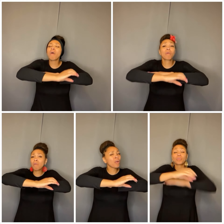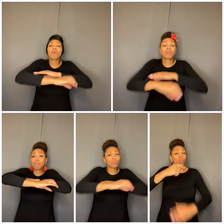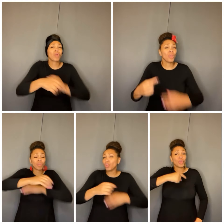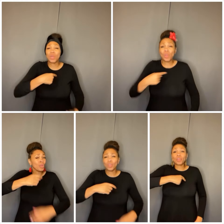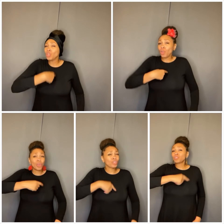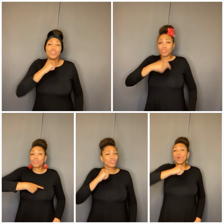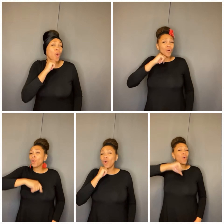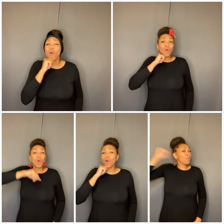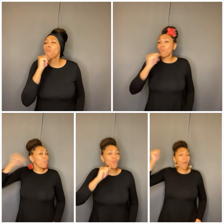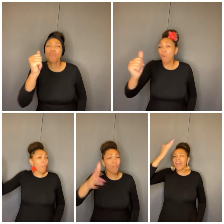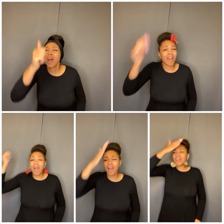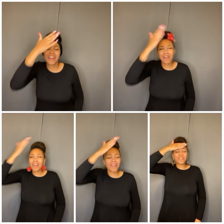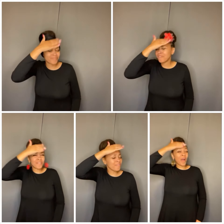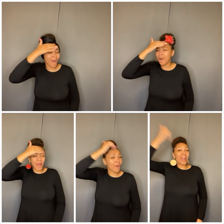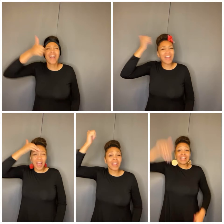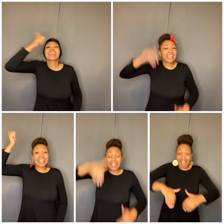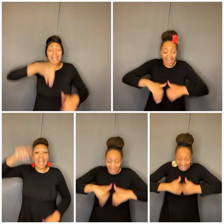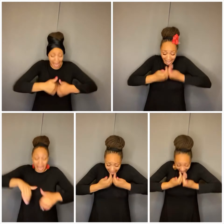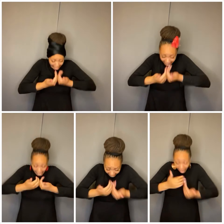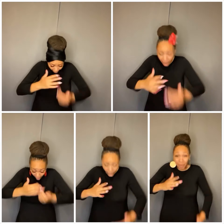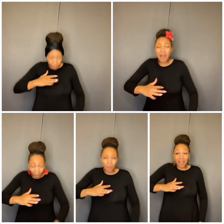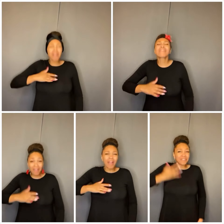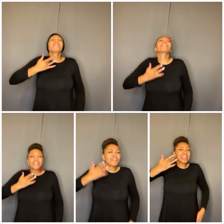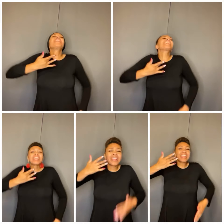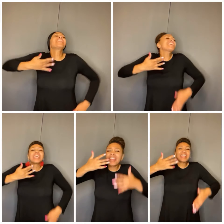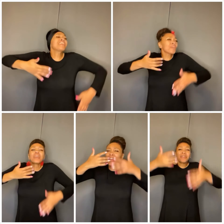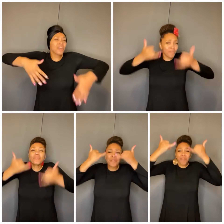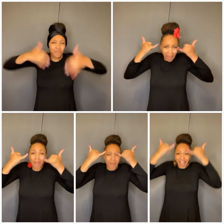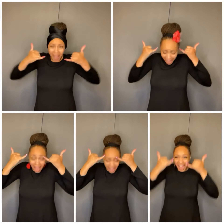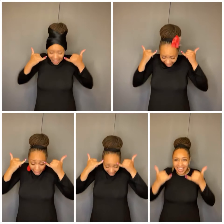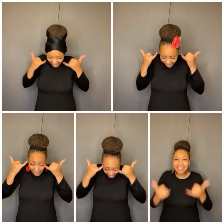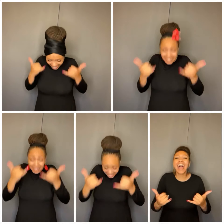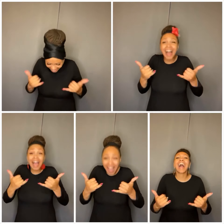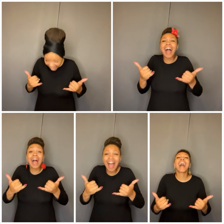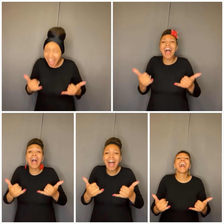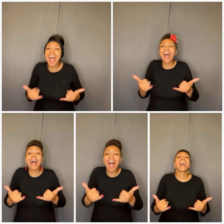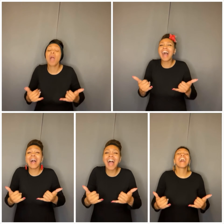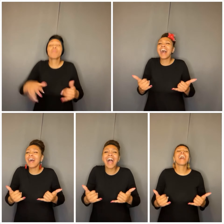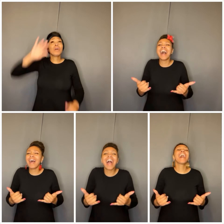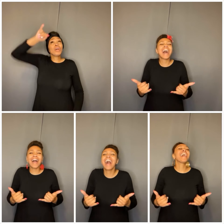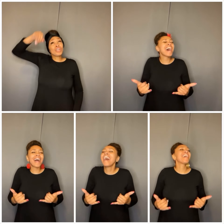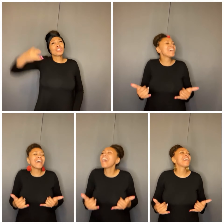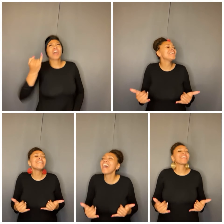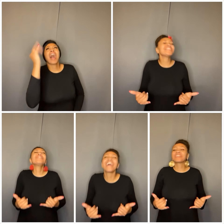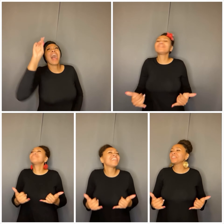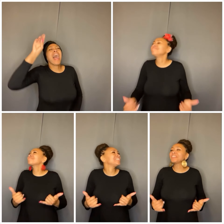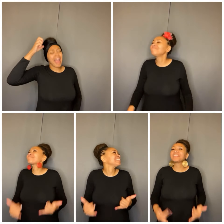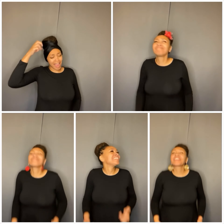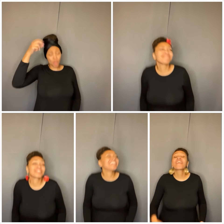Don't wanna forget how I feel right now Gyro,